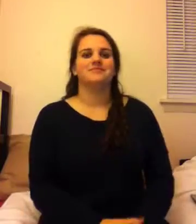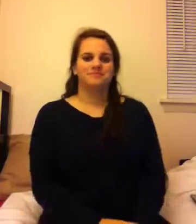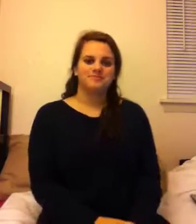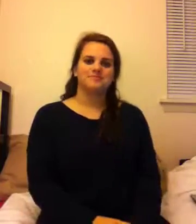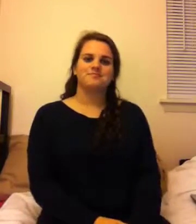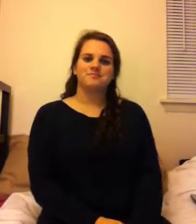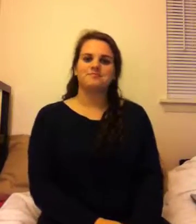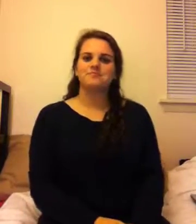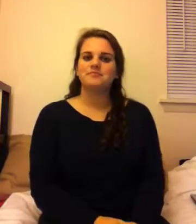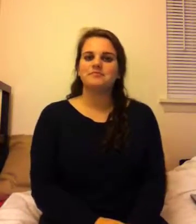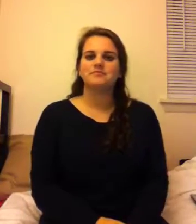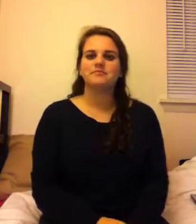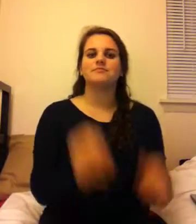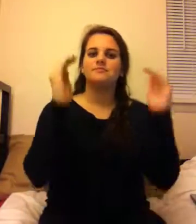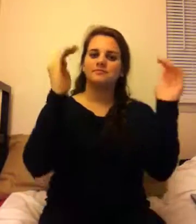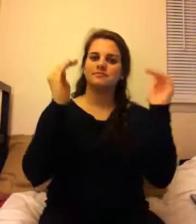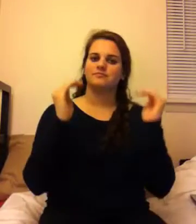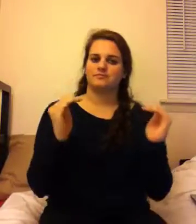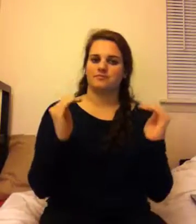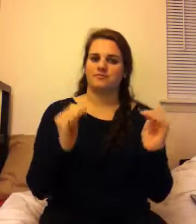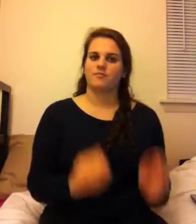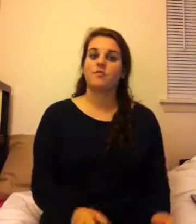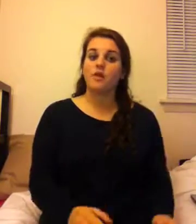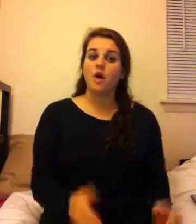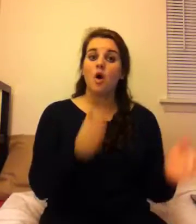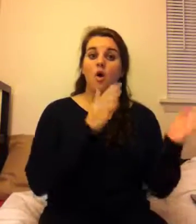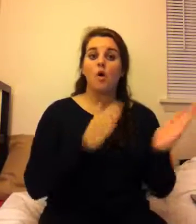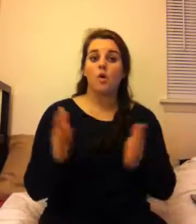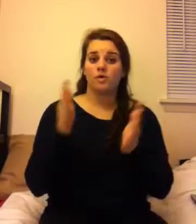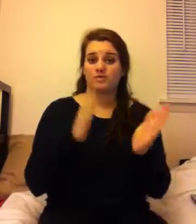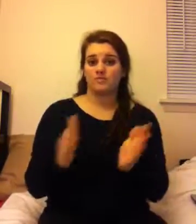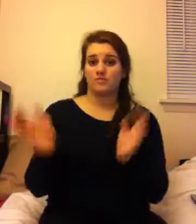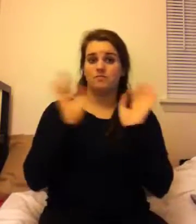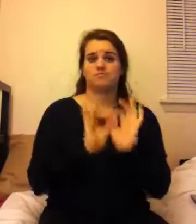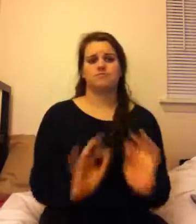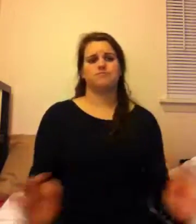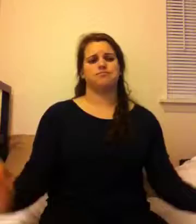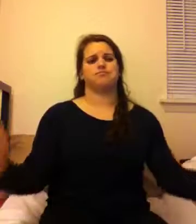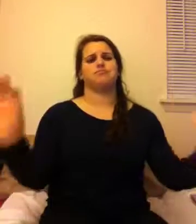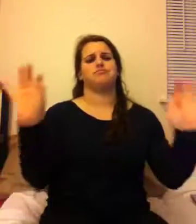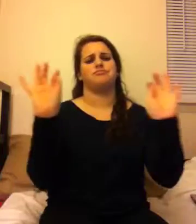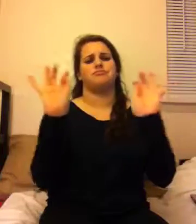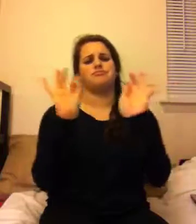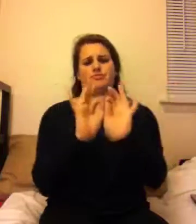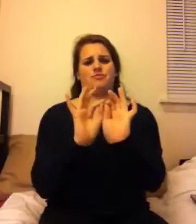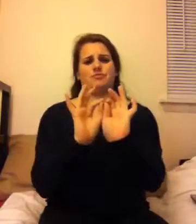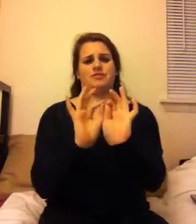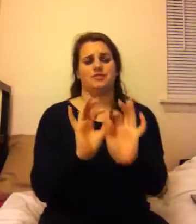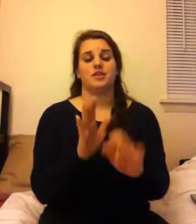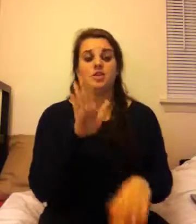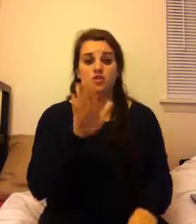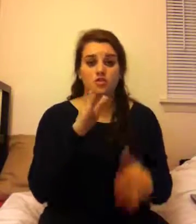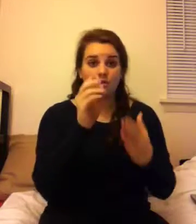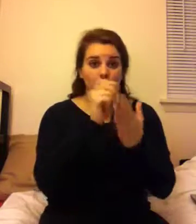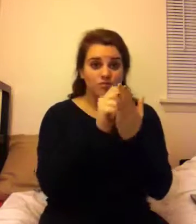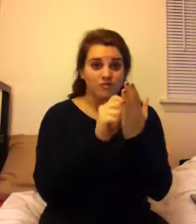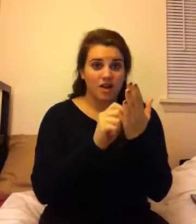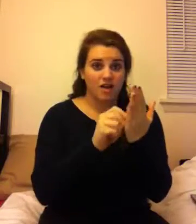Organization is very important. Your notes should be organized and easy to follow. If you